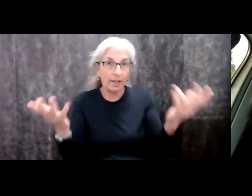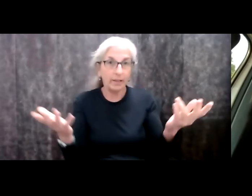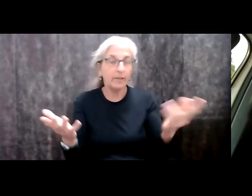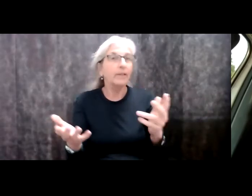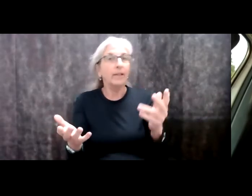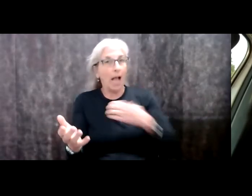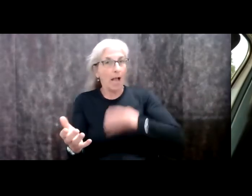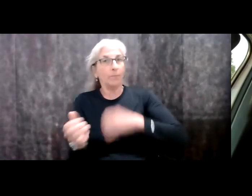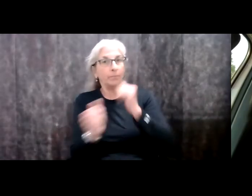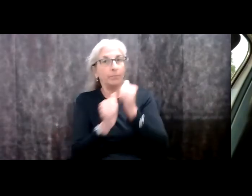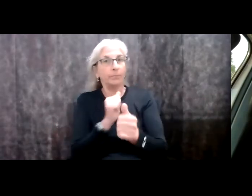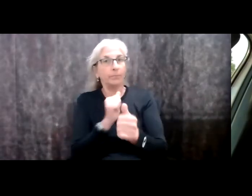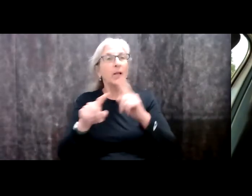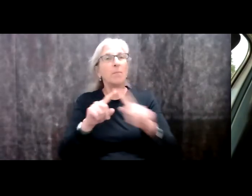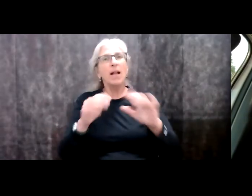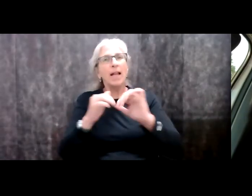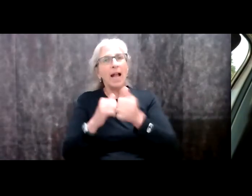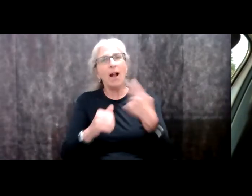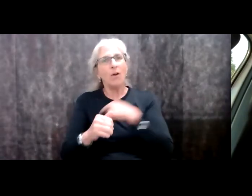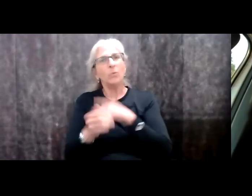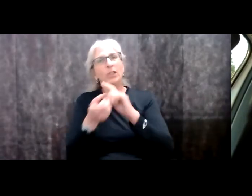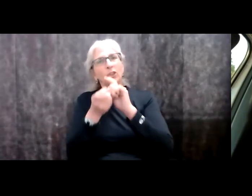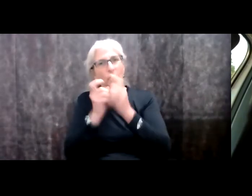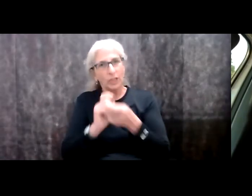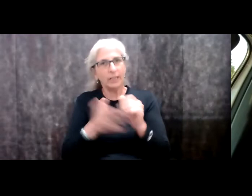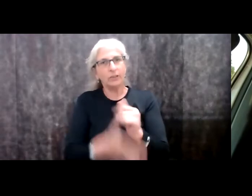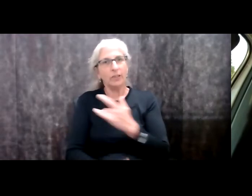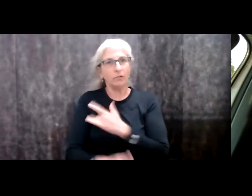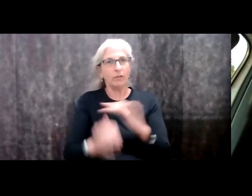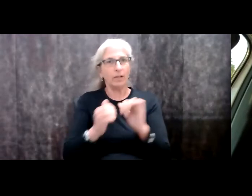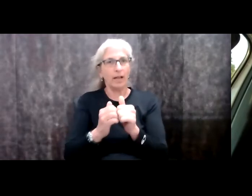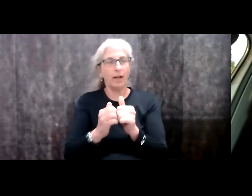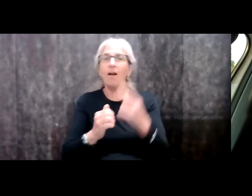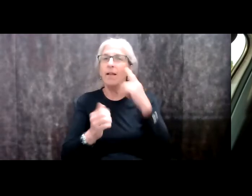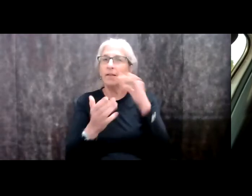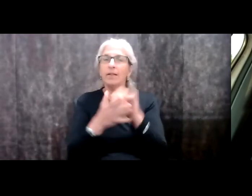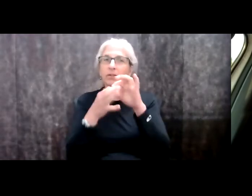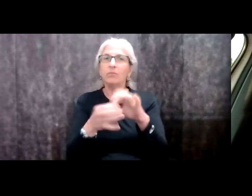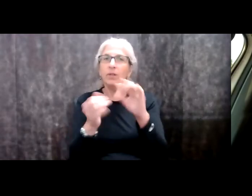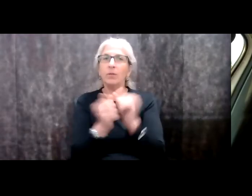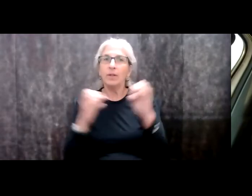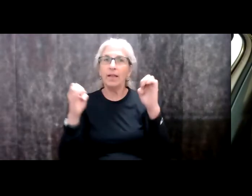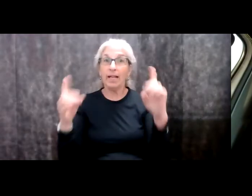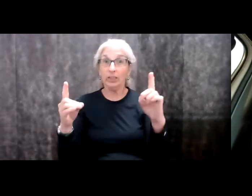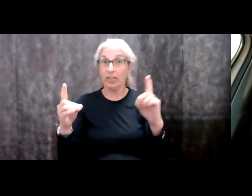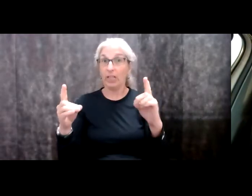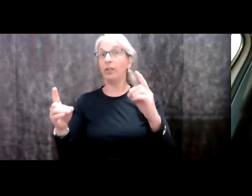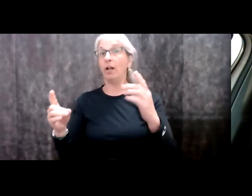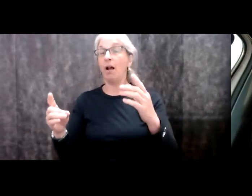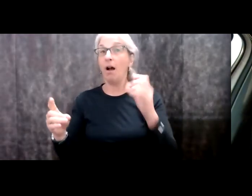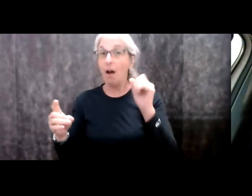question is, how do we turn the trend around? I think a lot of it has to do with education of my colleagues.